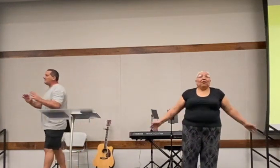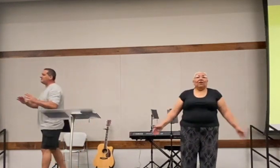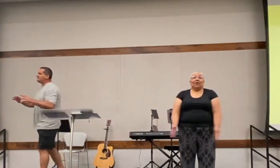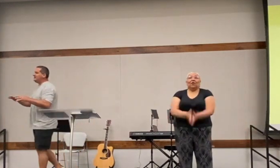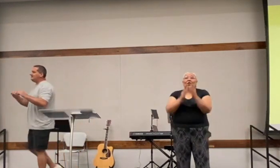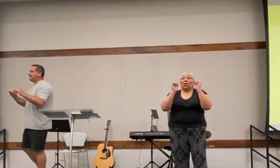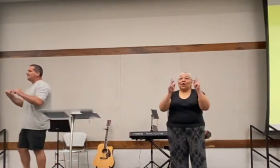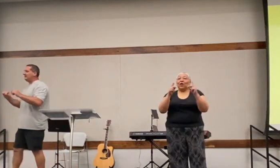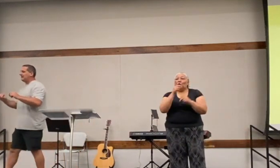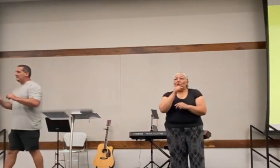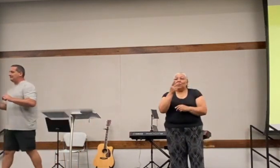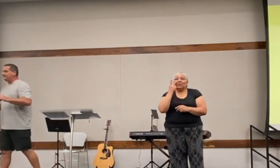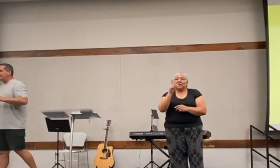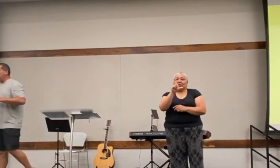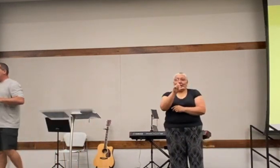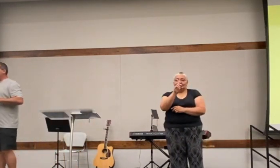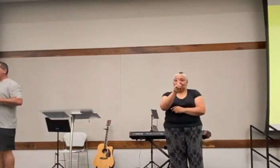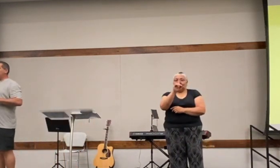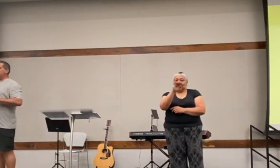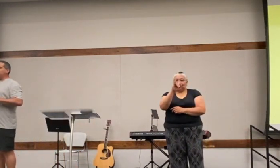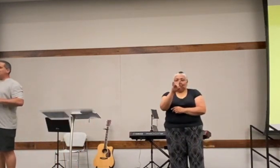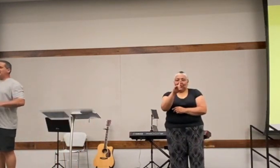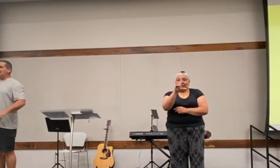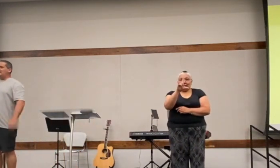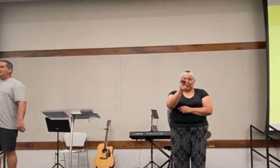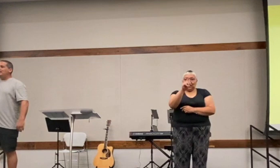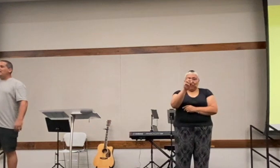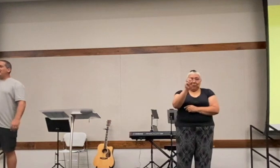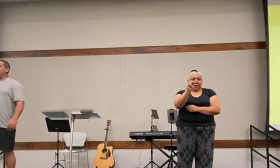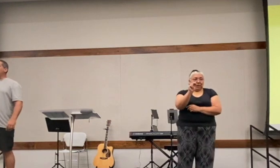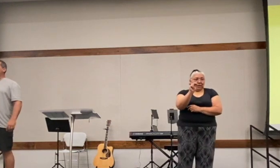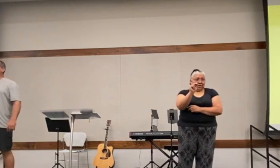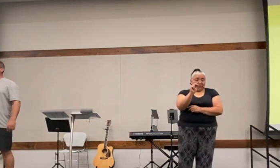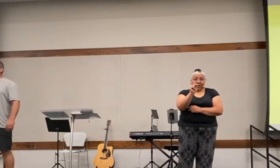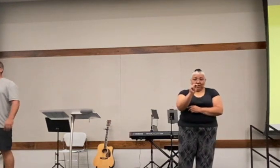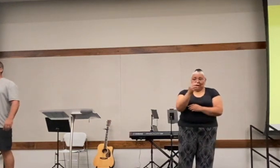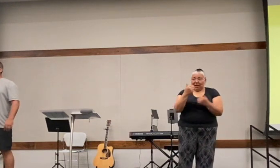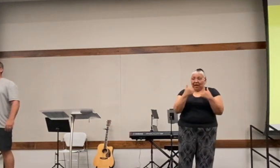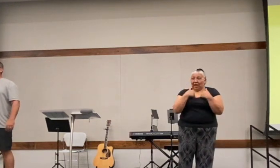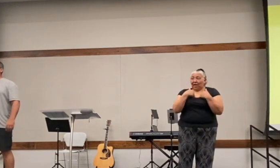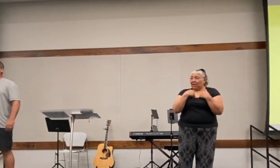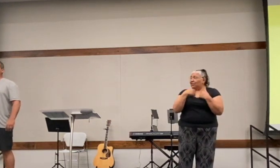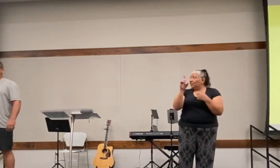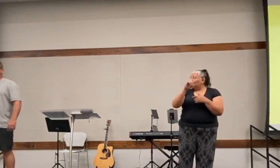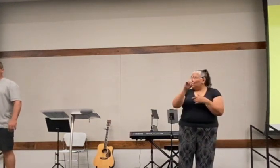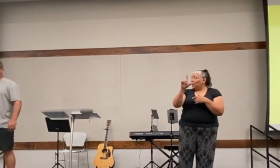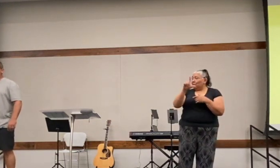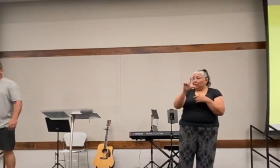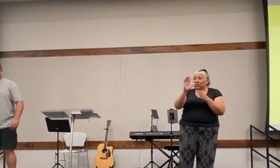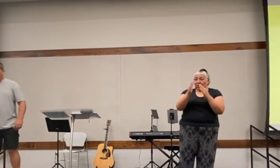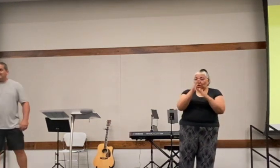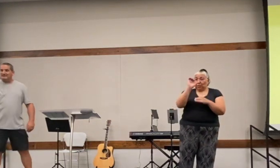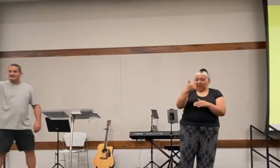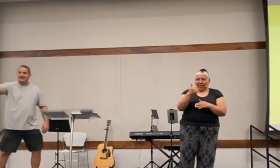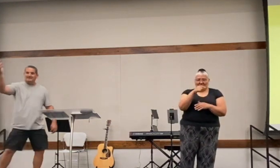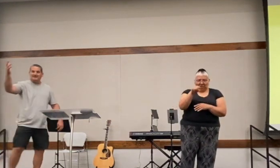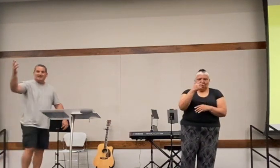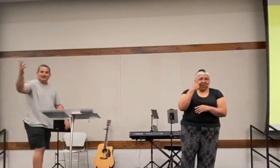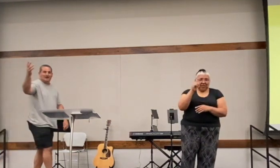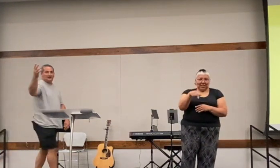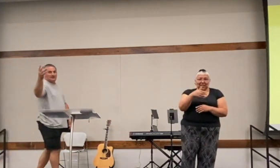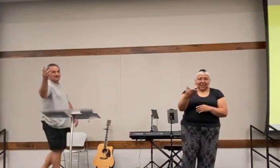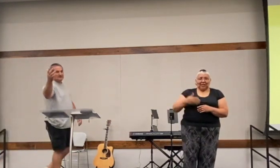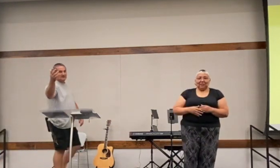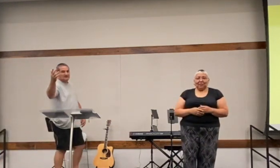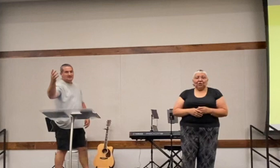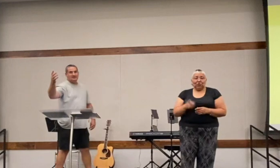of you ever seen David Letterman? Anybody seen David Letterman? Right, he's got the David Letterman top 10. You ever seen those things?